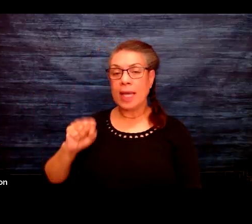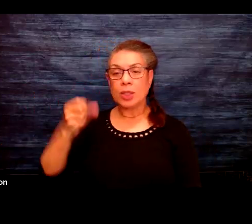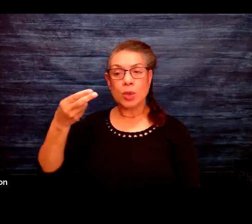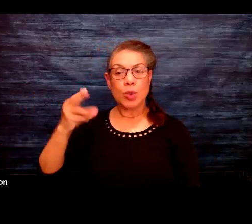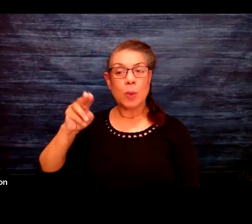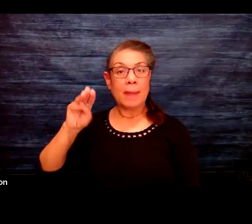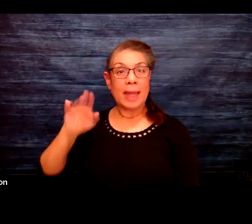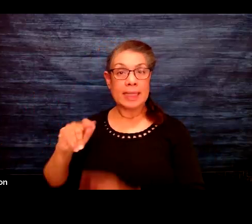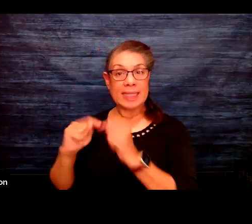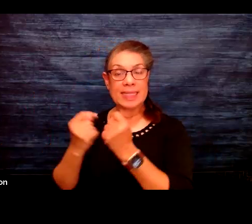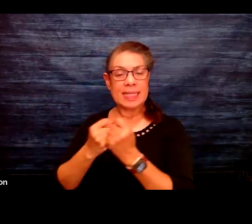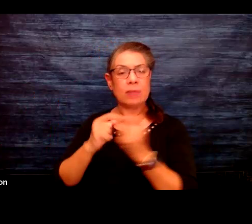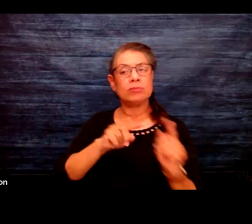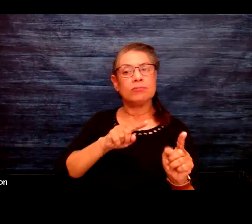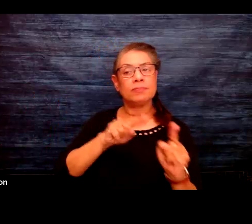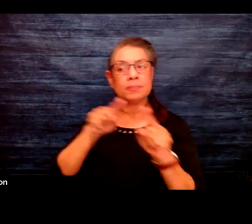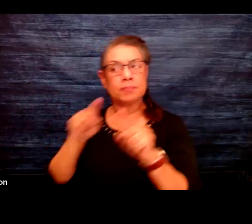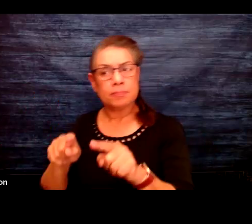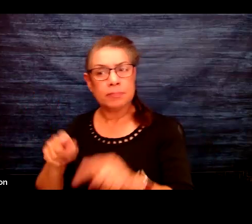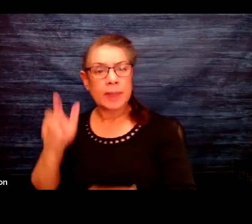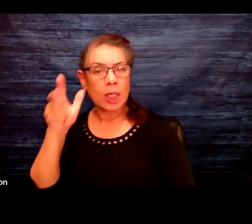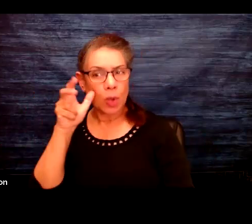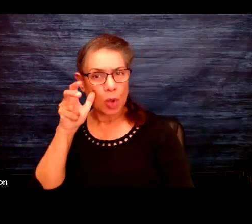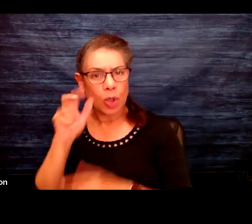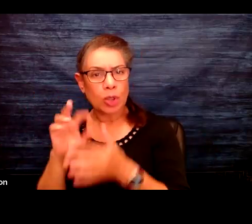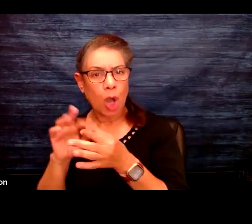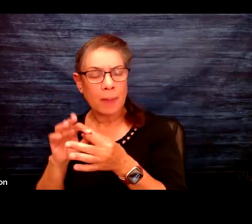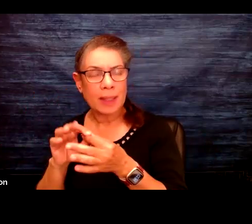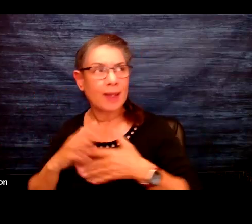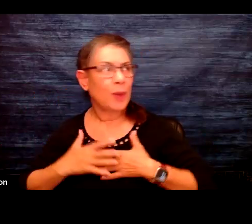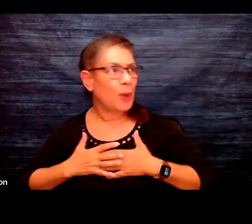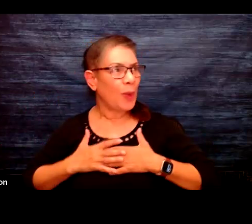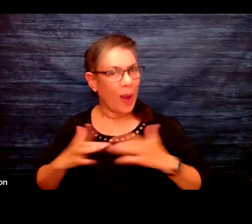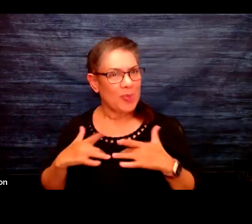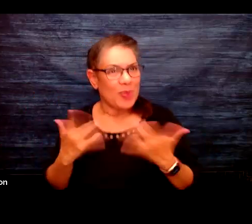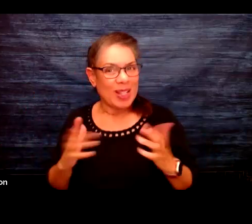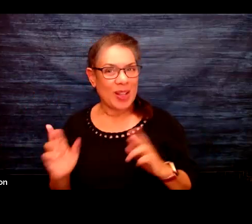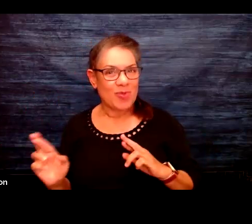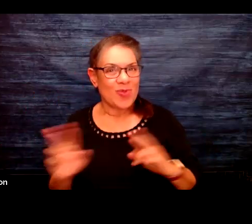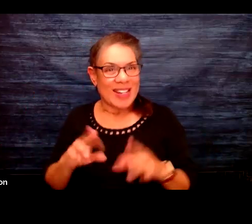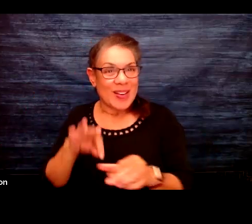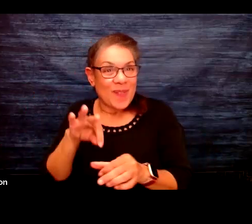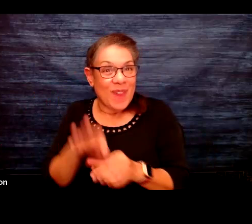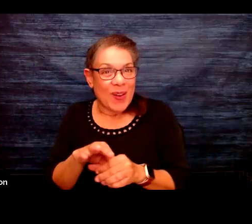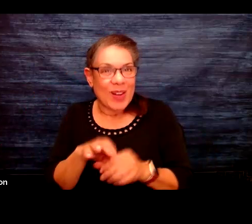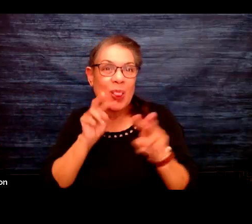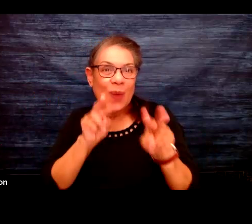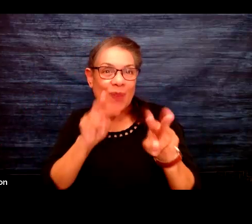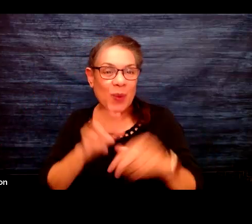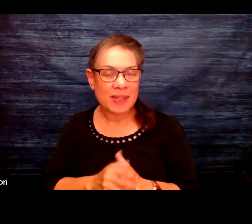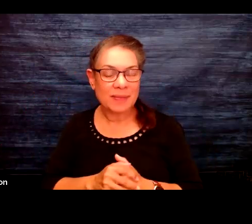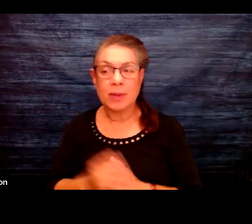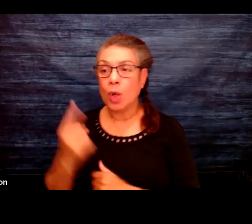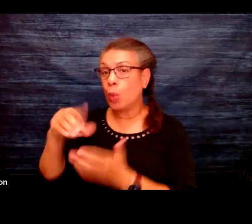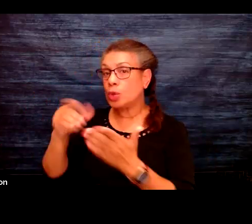visited students at their sites and heard comments like, "I'm really excited now to vote when I'm able." One of the students